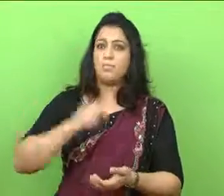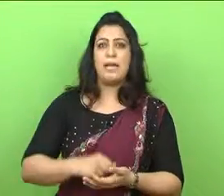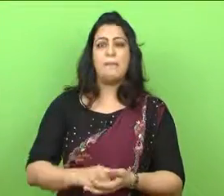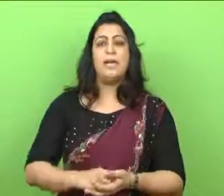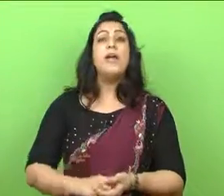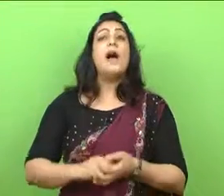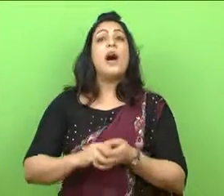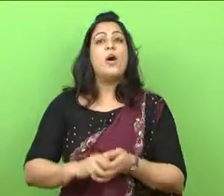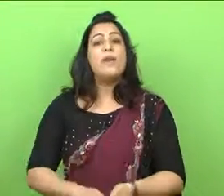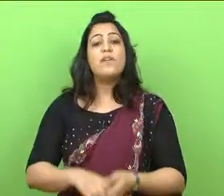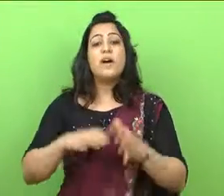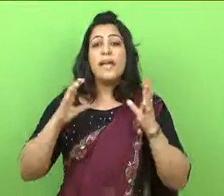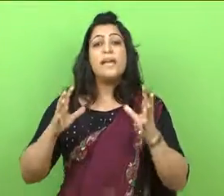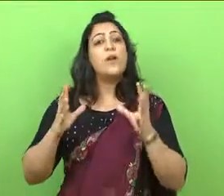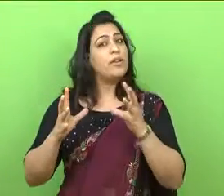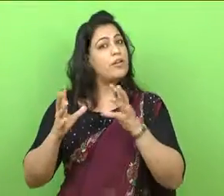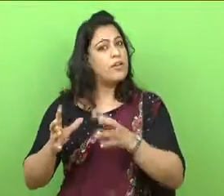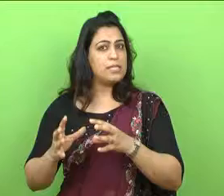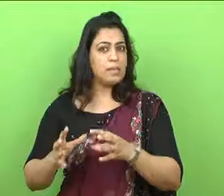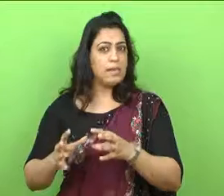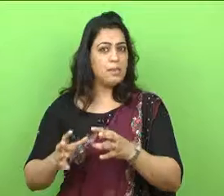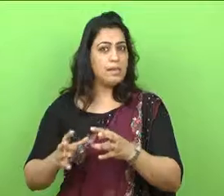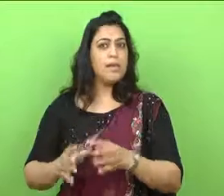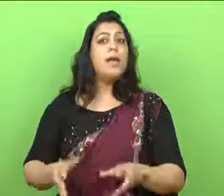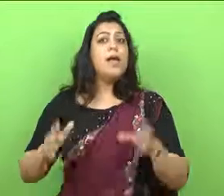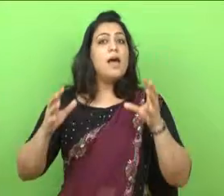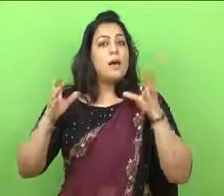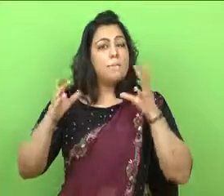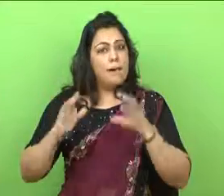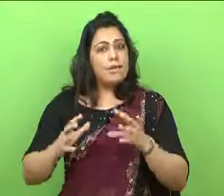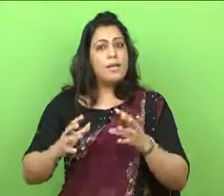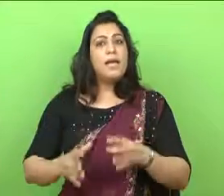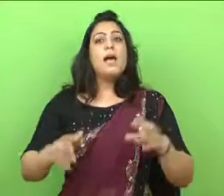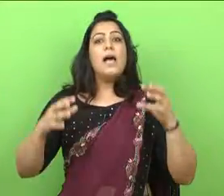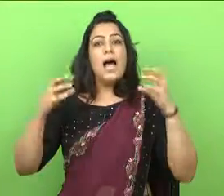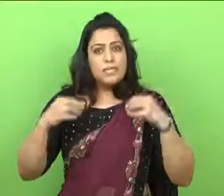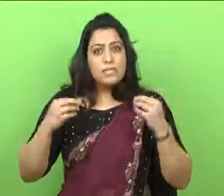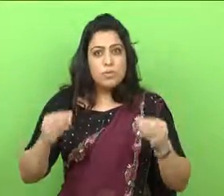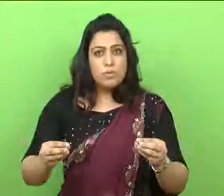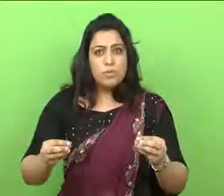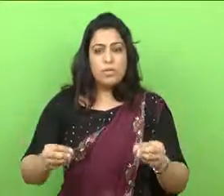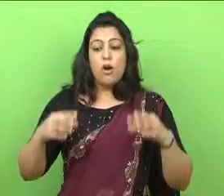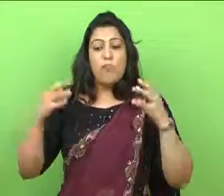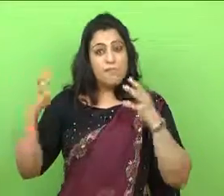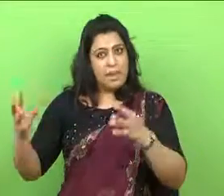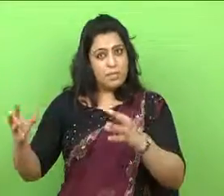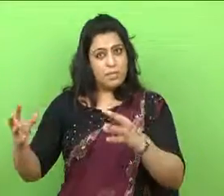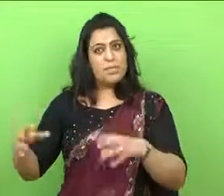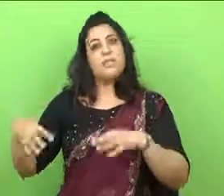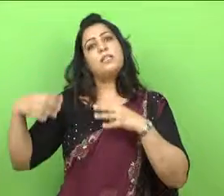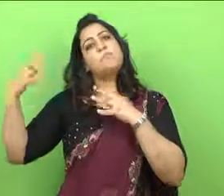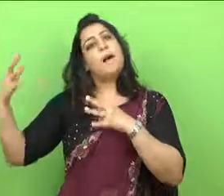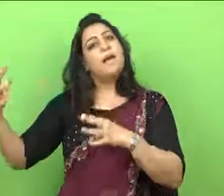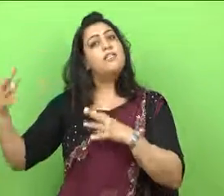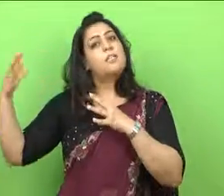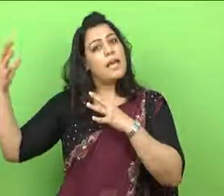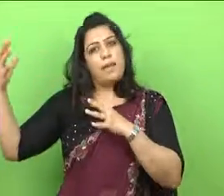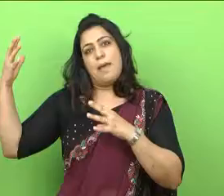might be, however inconcrete it might be. But as a student of management, as an aspiring